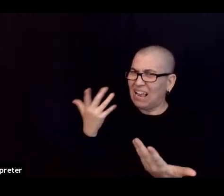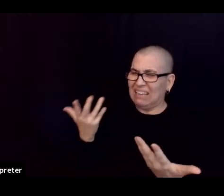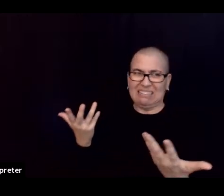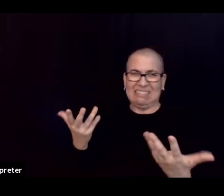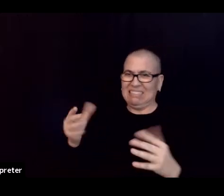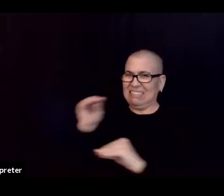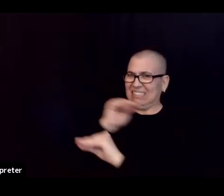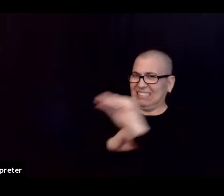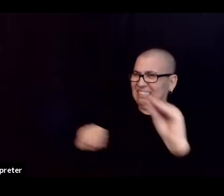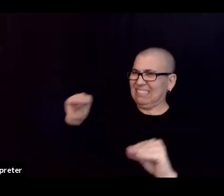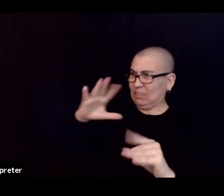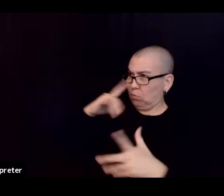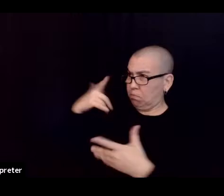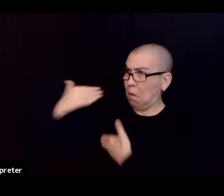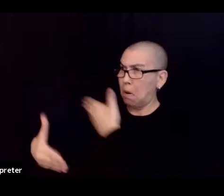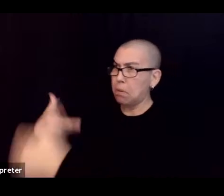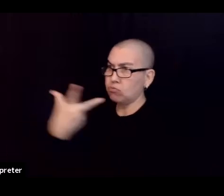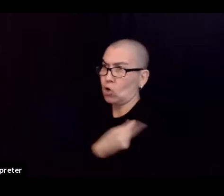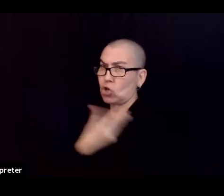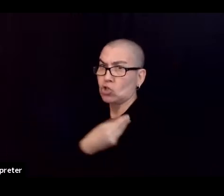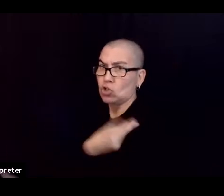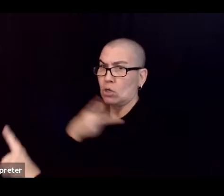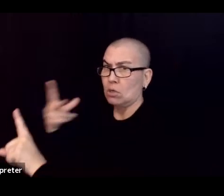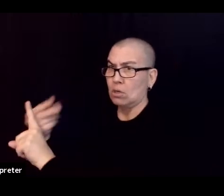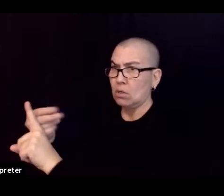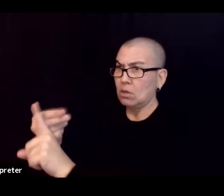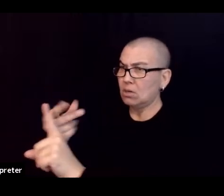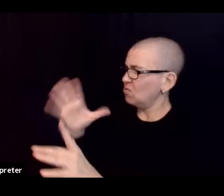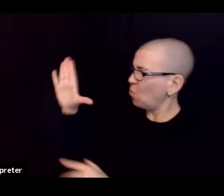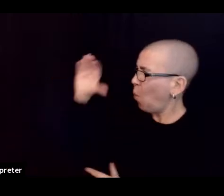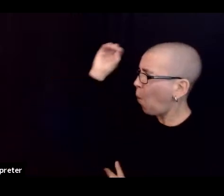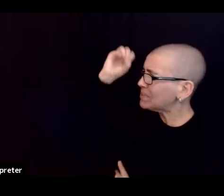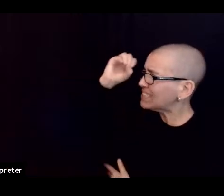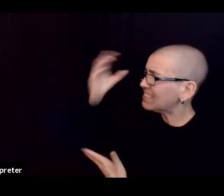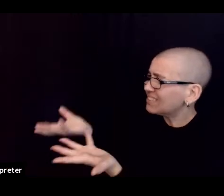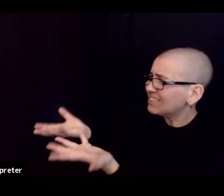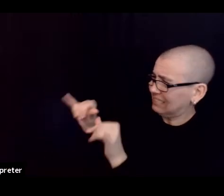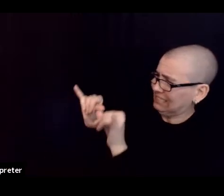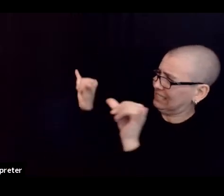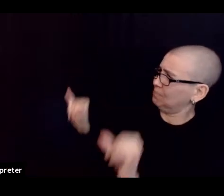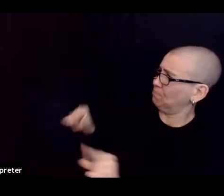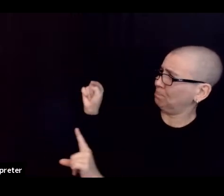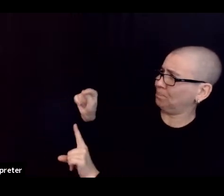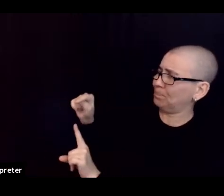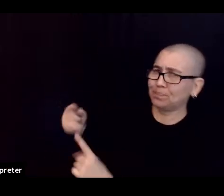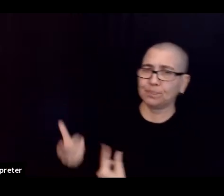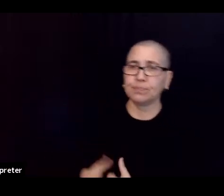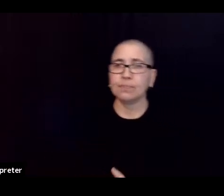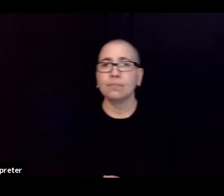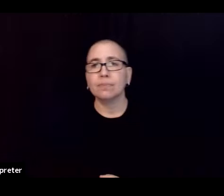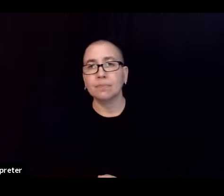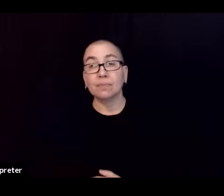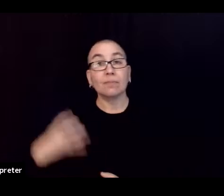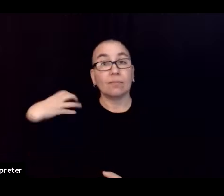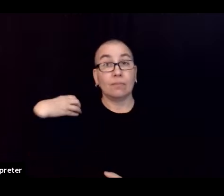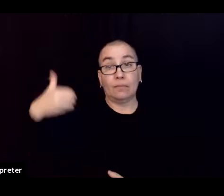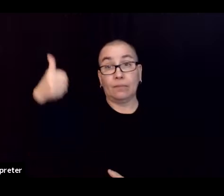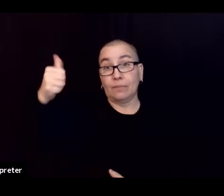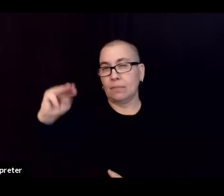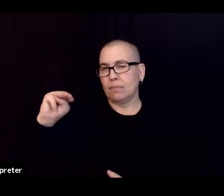priority? Yes, we are. We do think that in the case of the folks with those specific high-risk conditions,